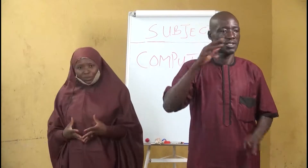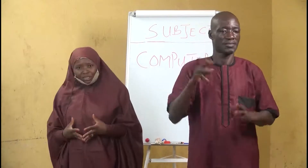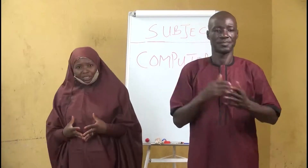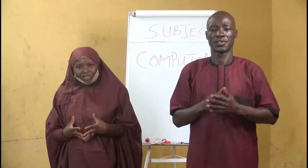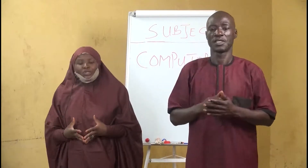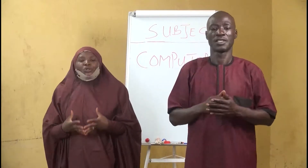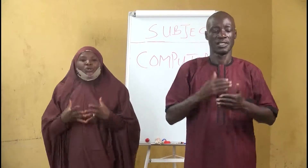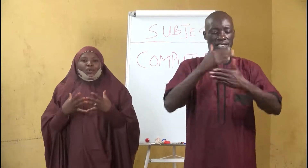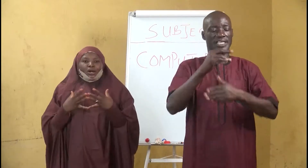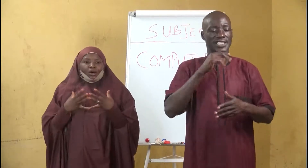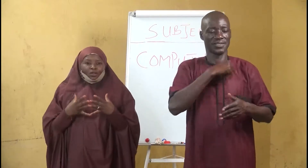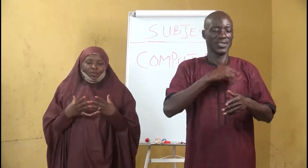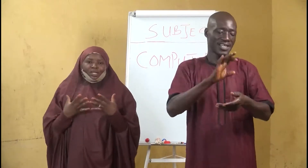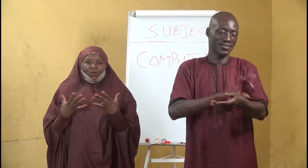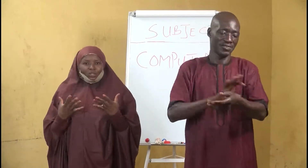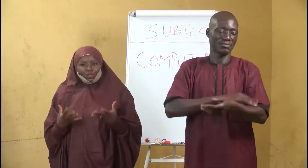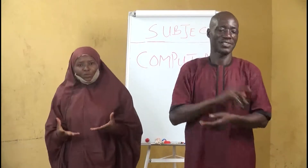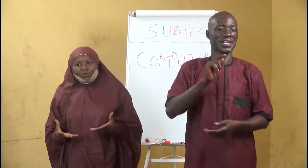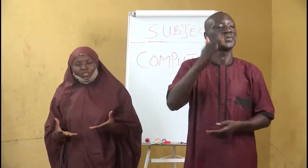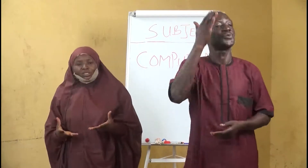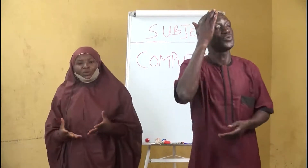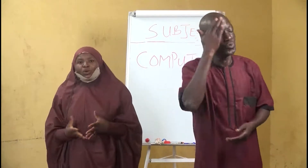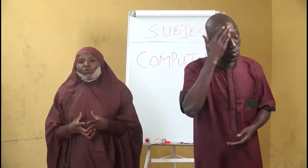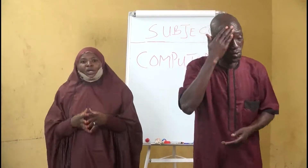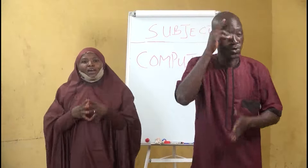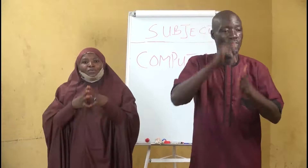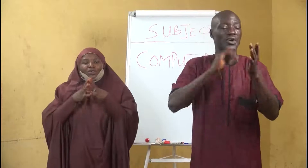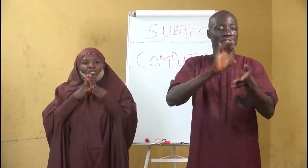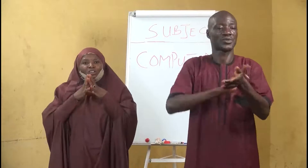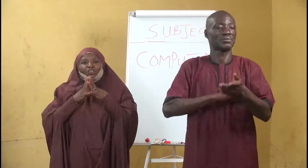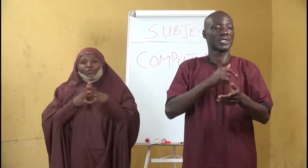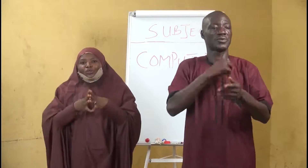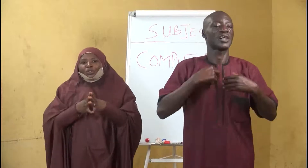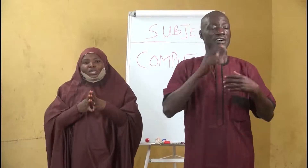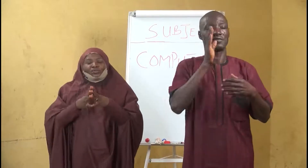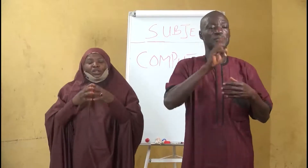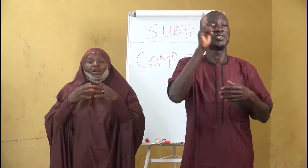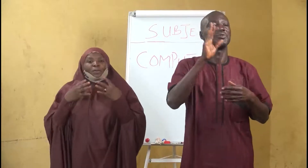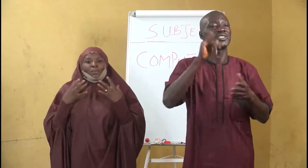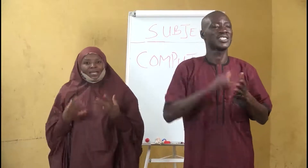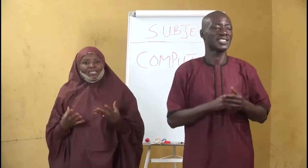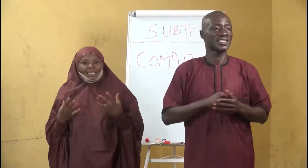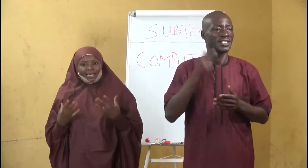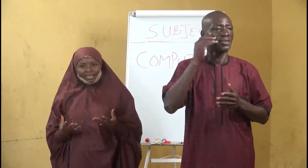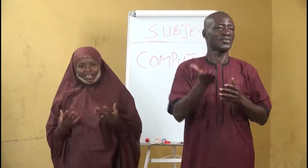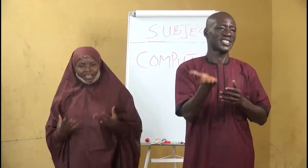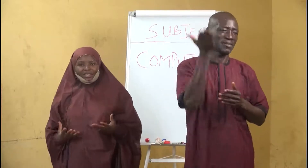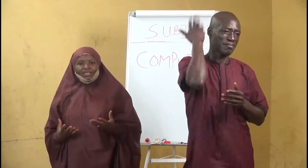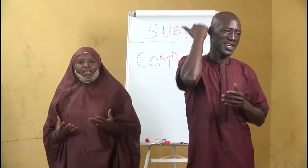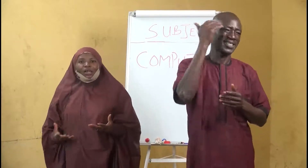computers. You are all familiar with computers because we have been using computers for the past decade years.